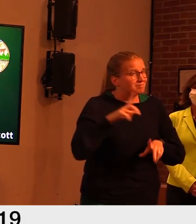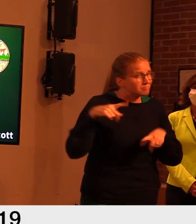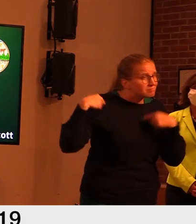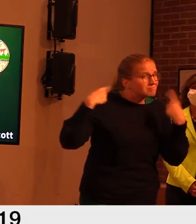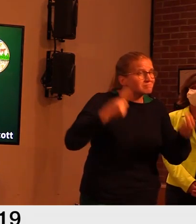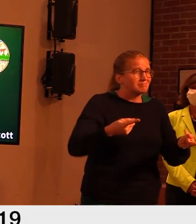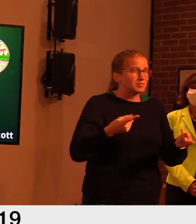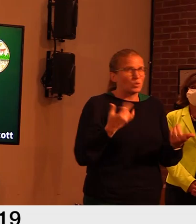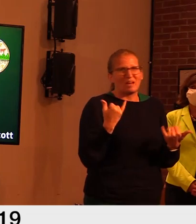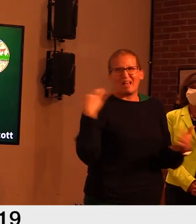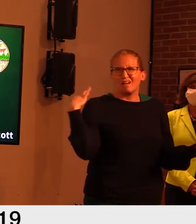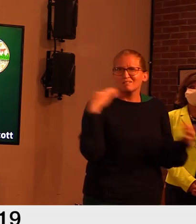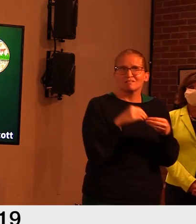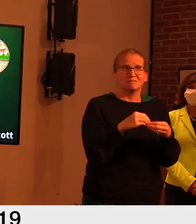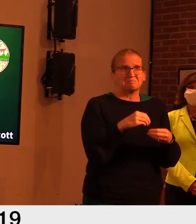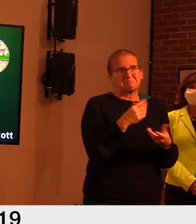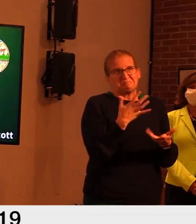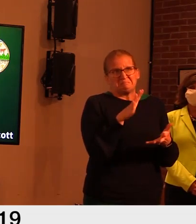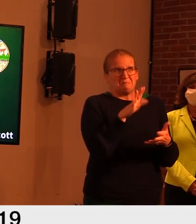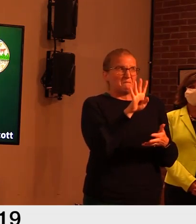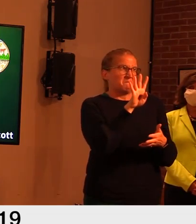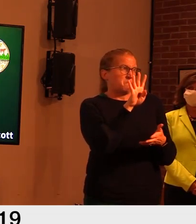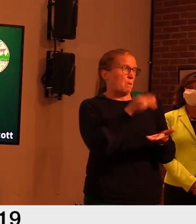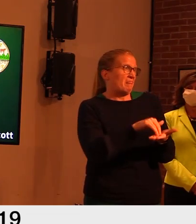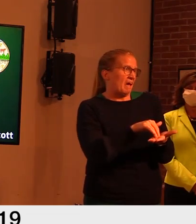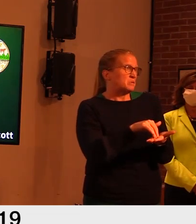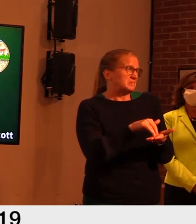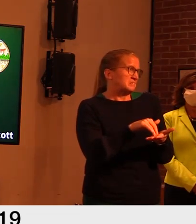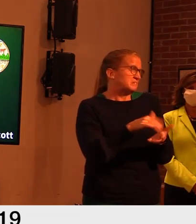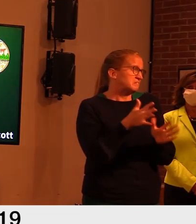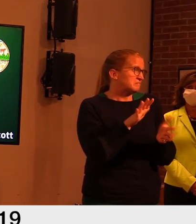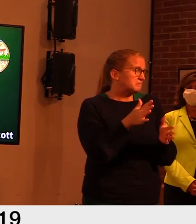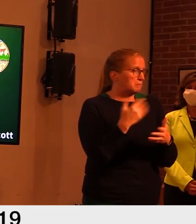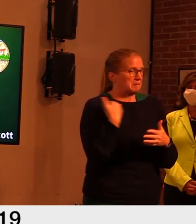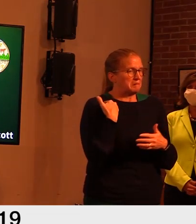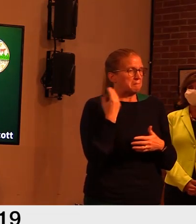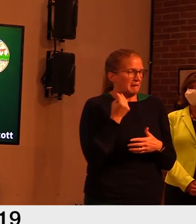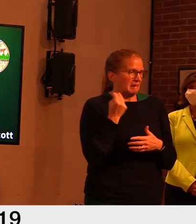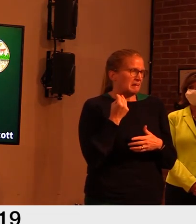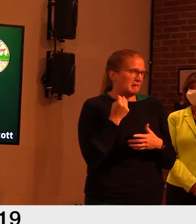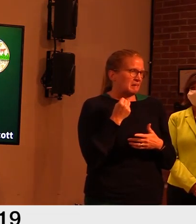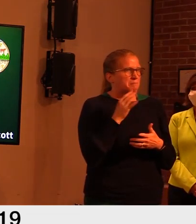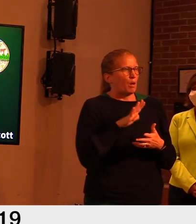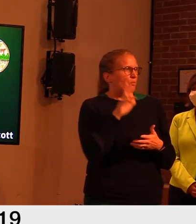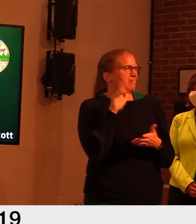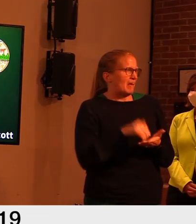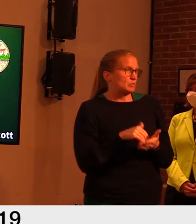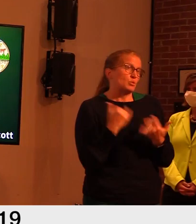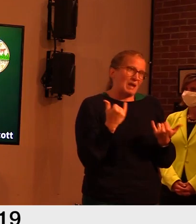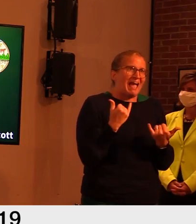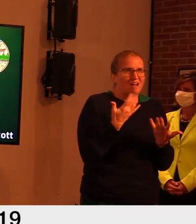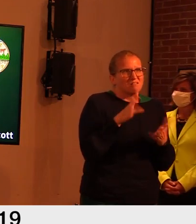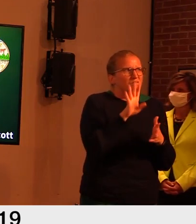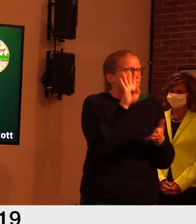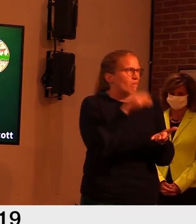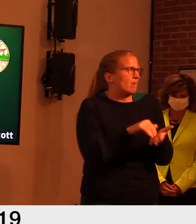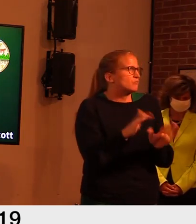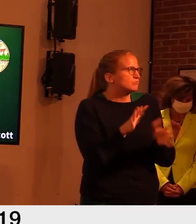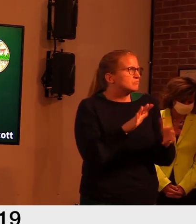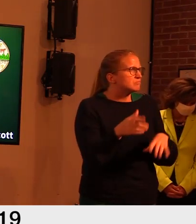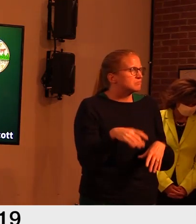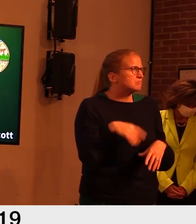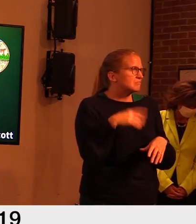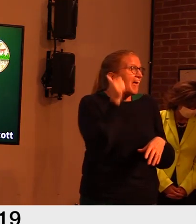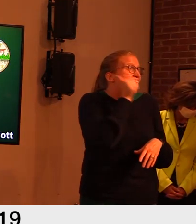I can refer you to our website, which will have more exact numbers, but clearly we've been doing in the 200-300 a day, I would